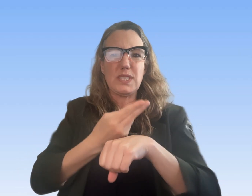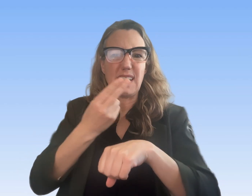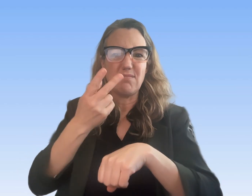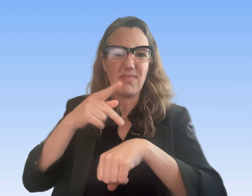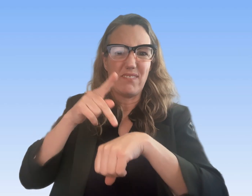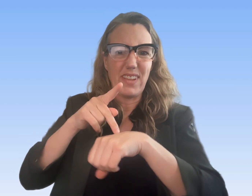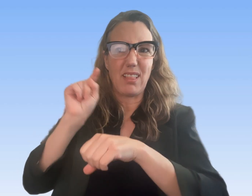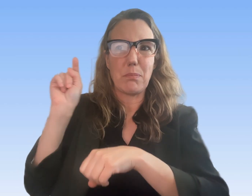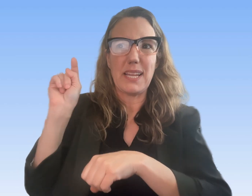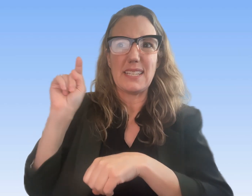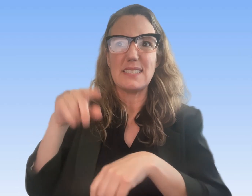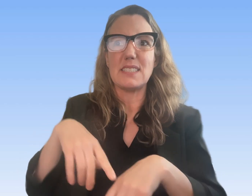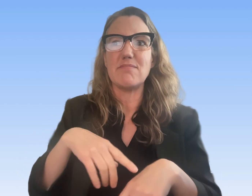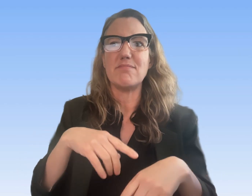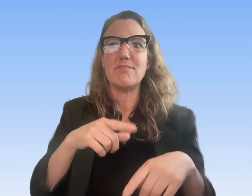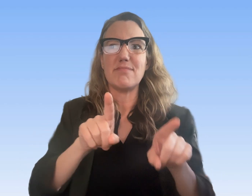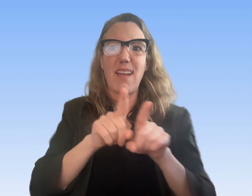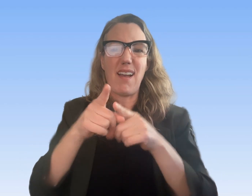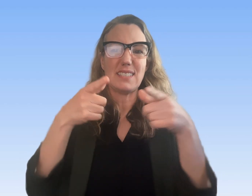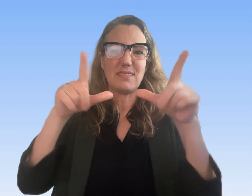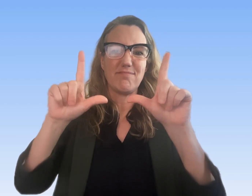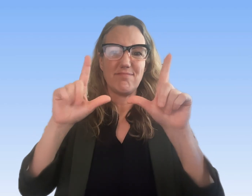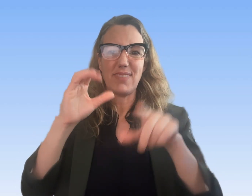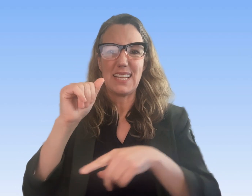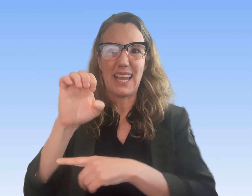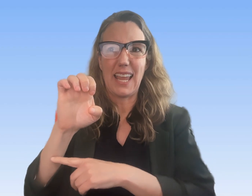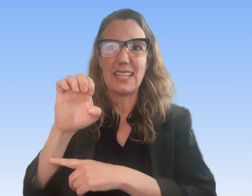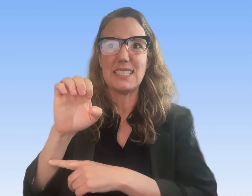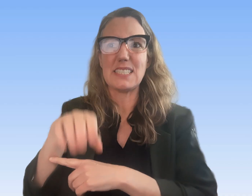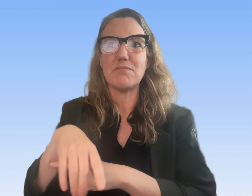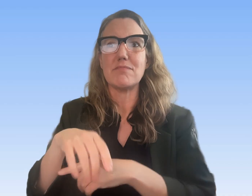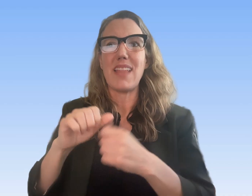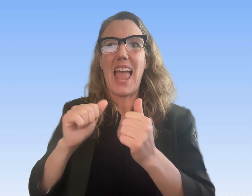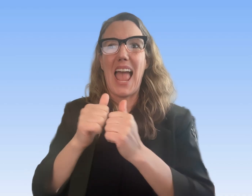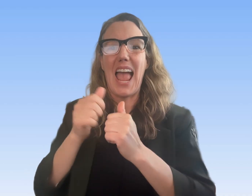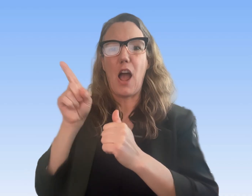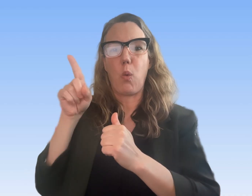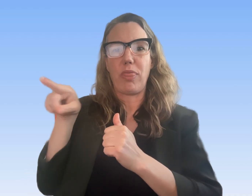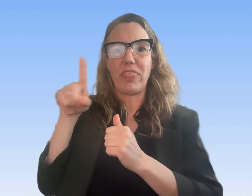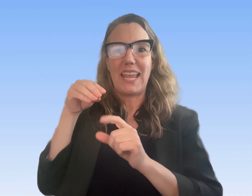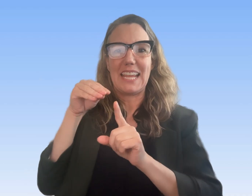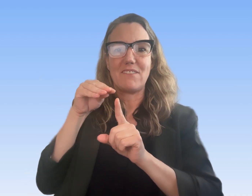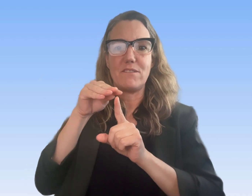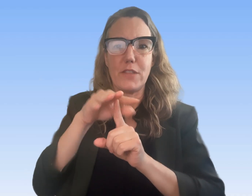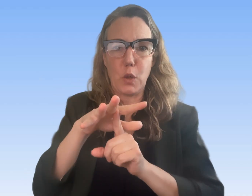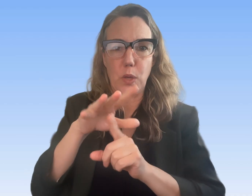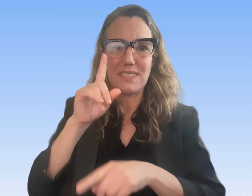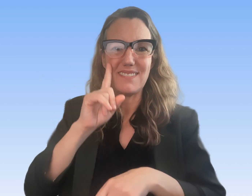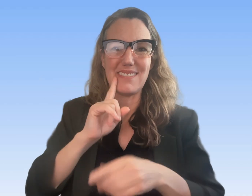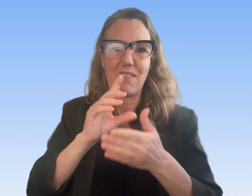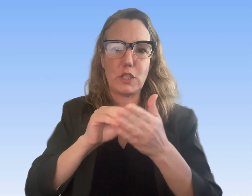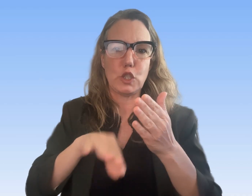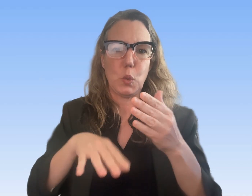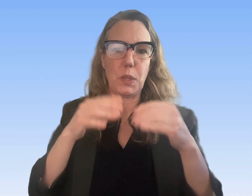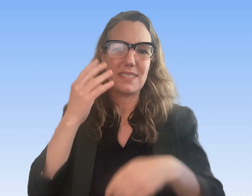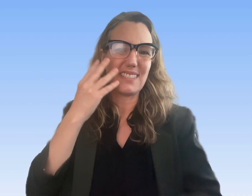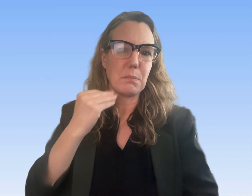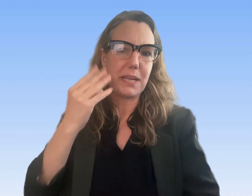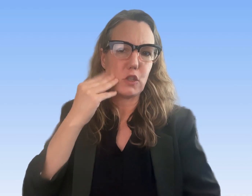using Philippines has keys how they influence deaf students'